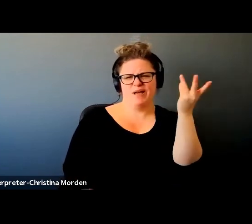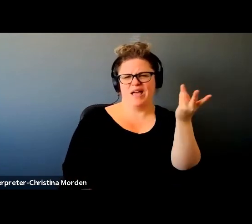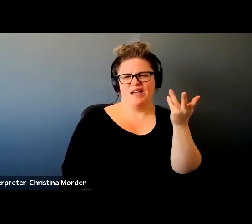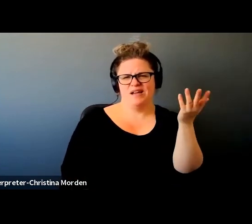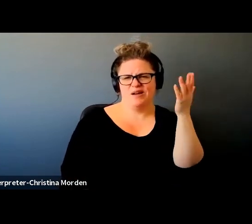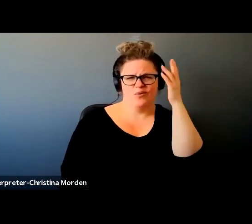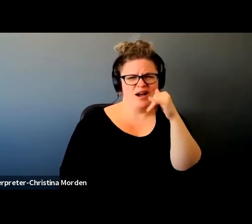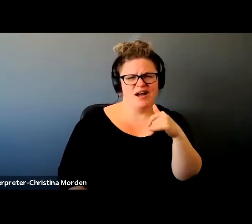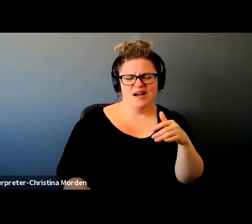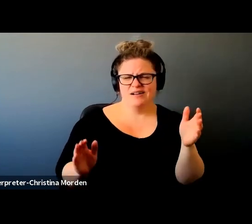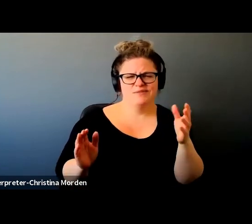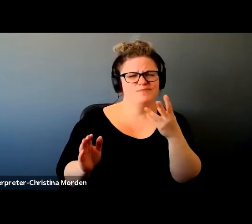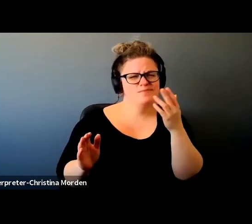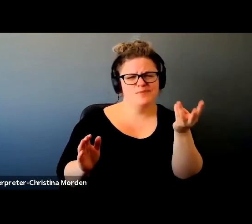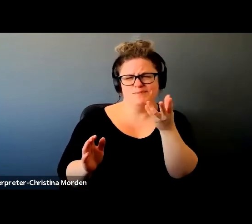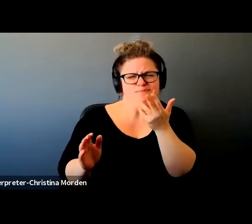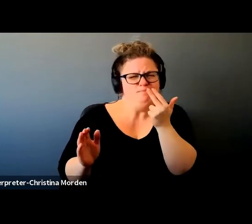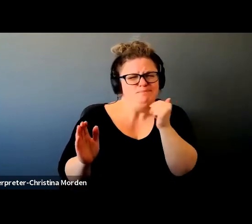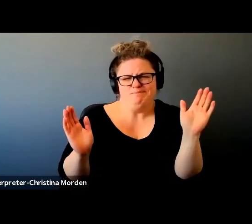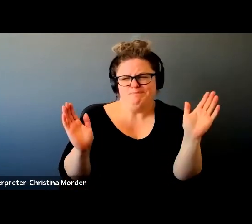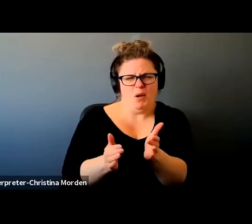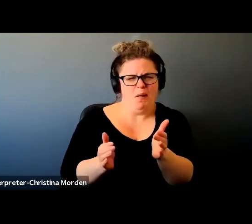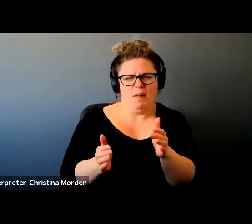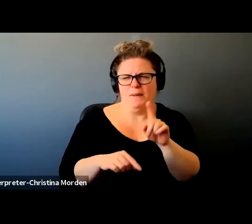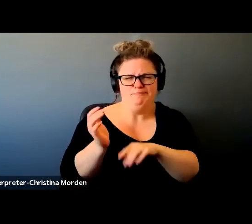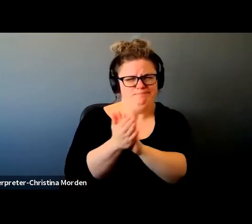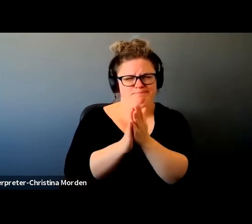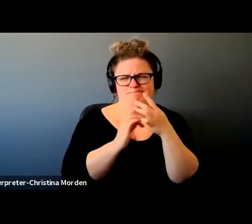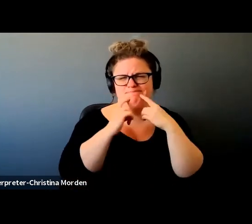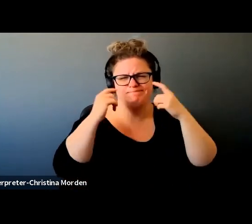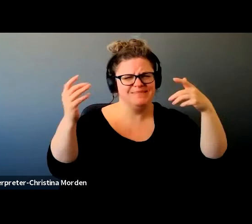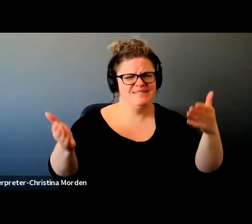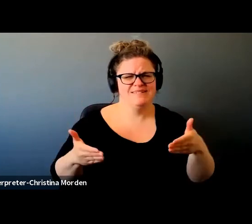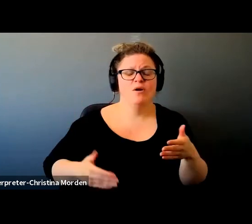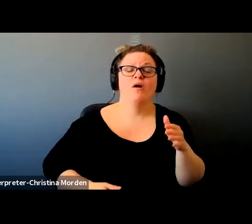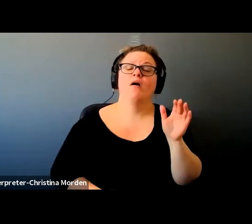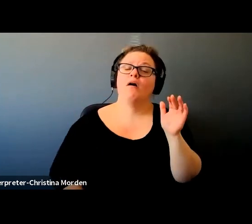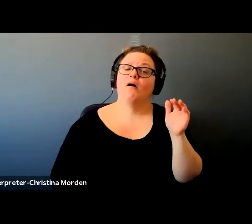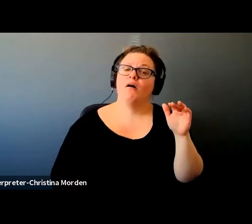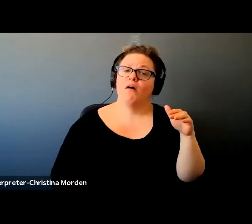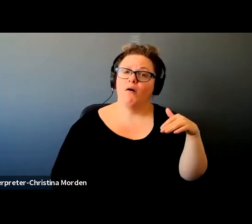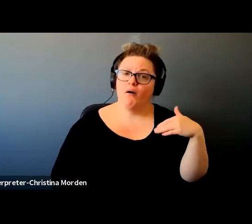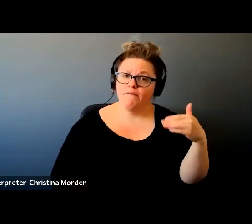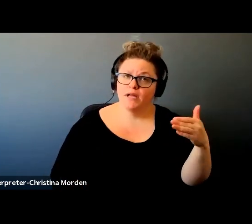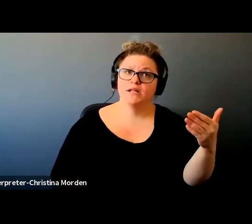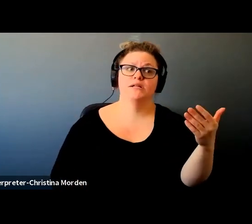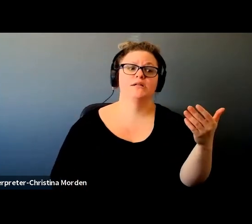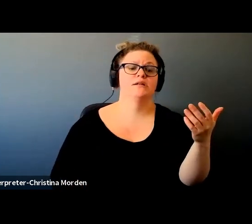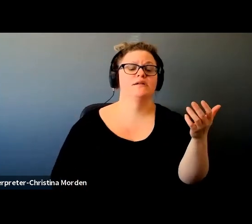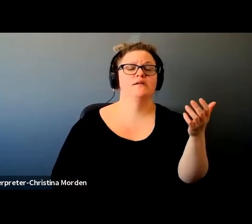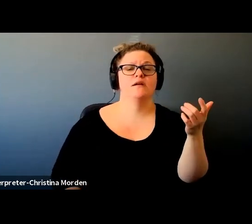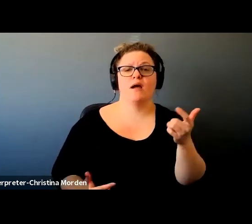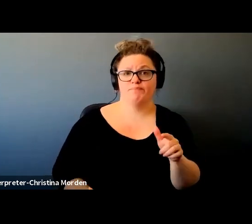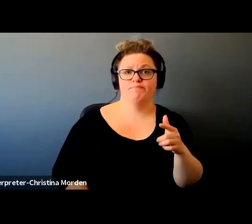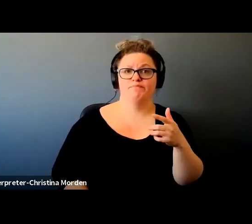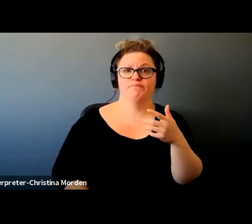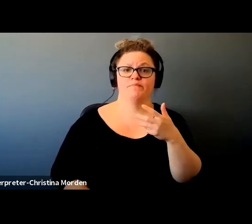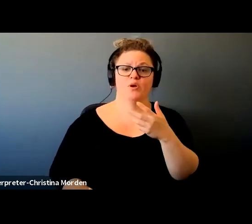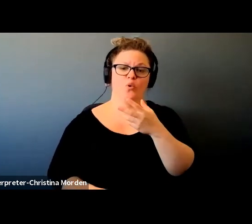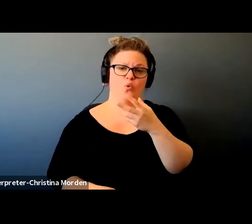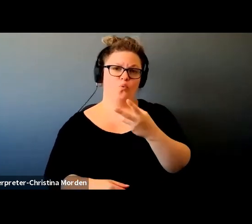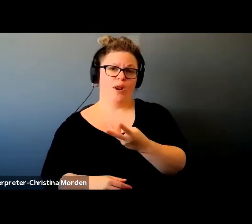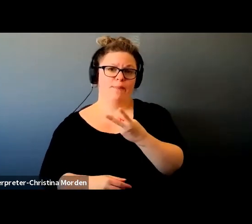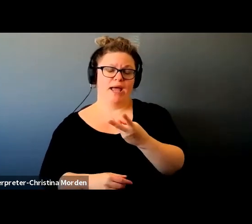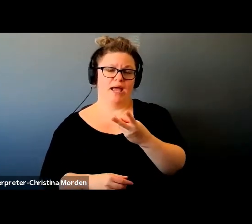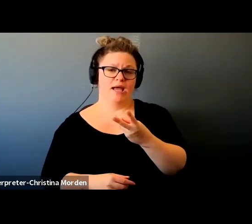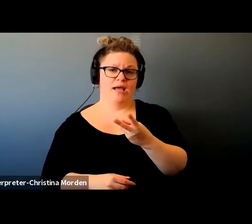too small for that to happen to you here. There's also a phenomenon that often Winnipeg is not interested in people